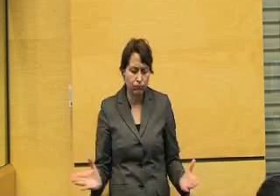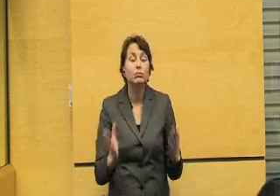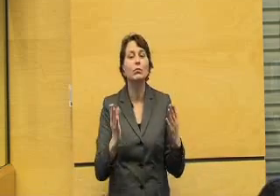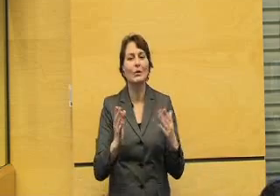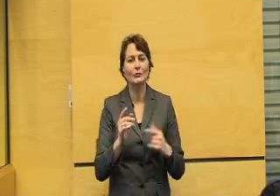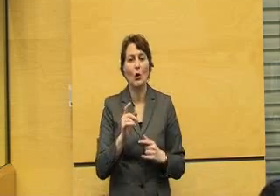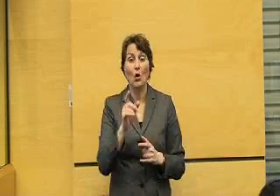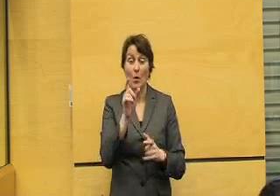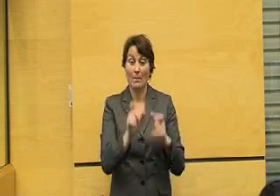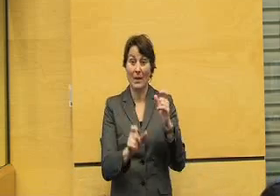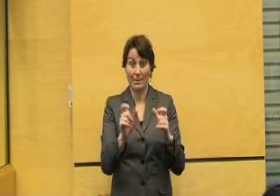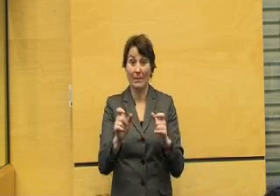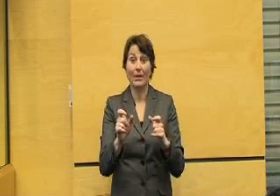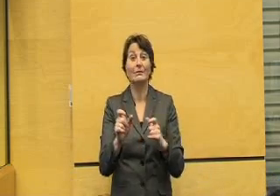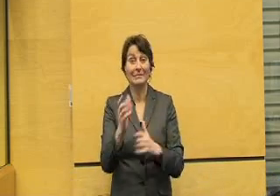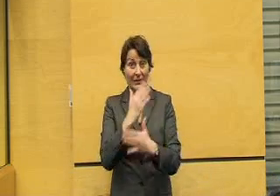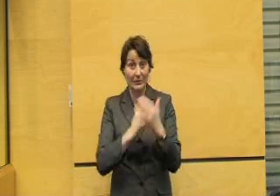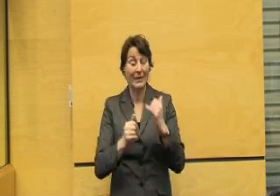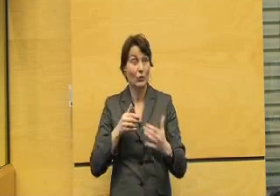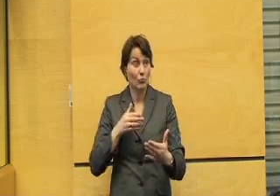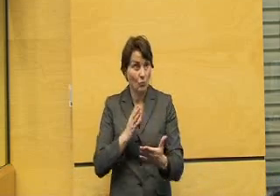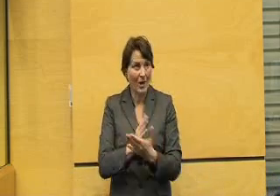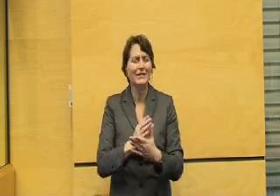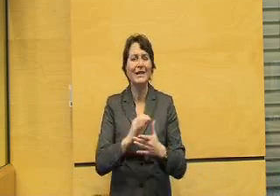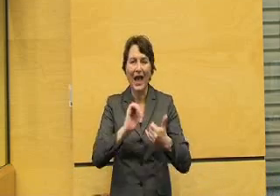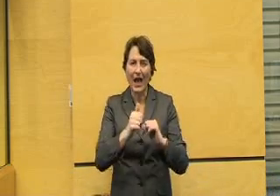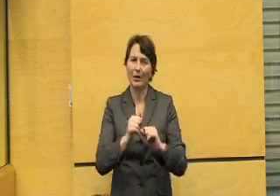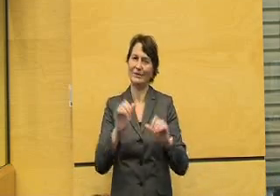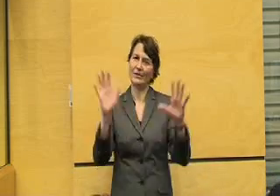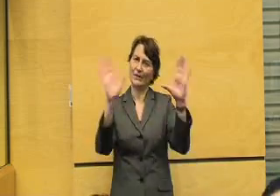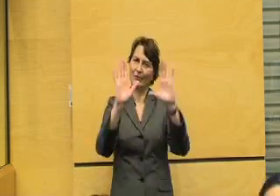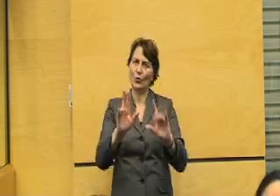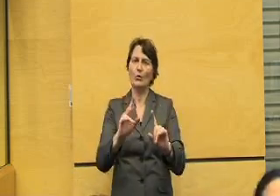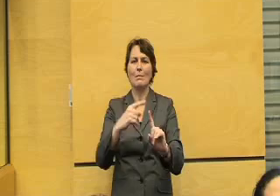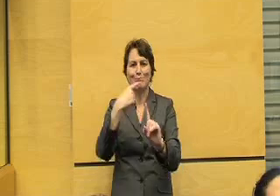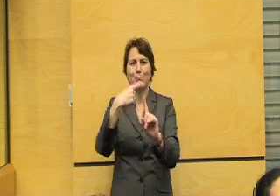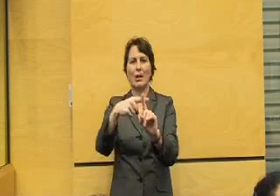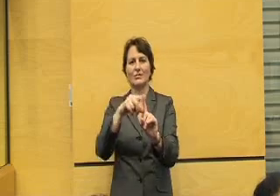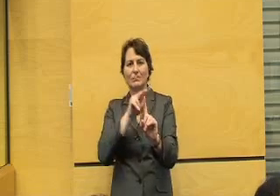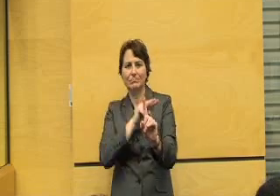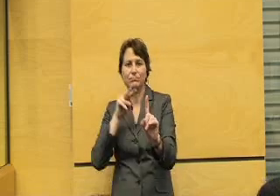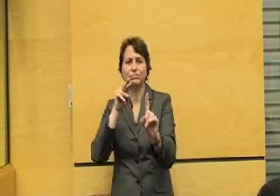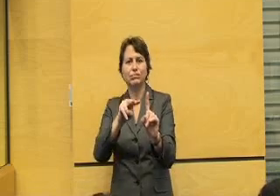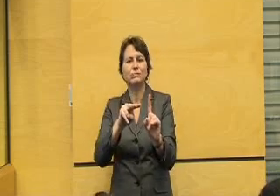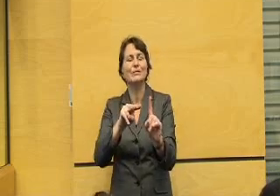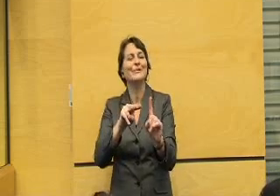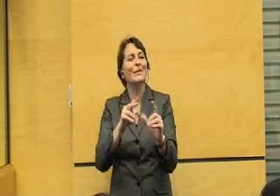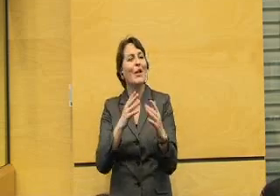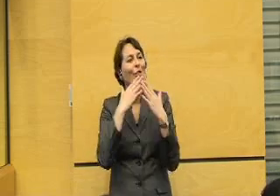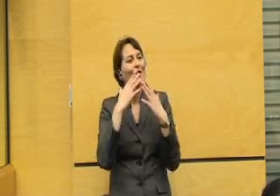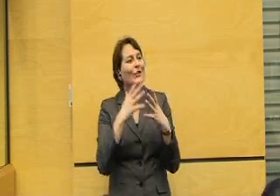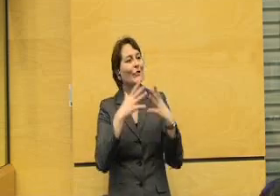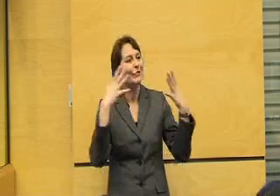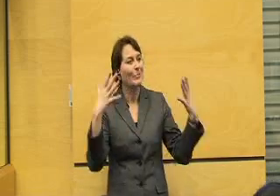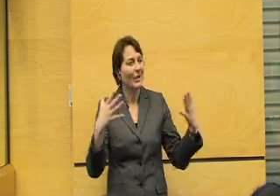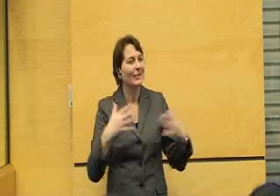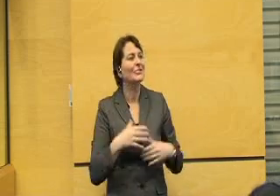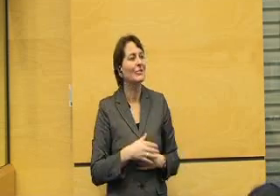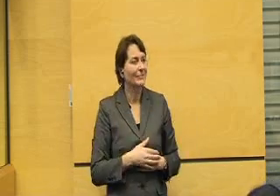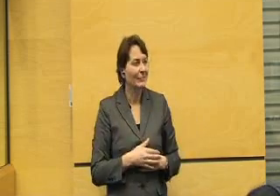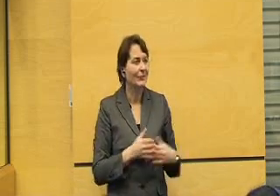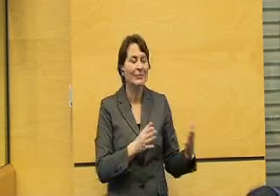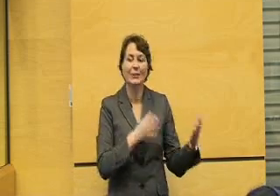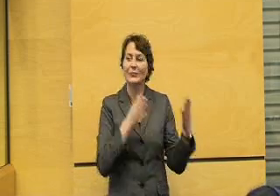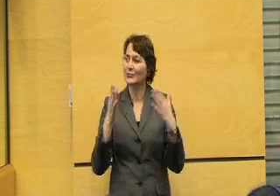image of the rights of persons with disabilities in line with the Convention. Thank you very much. I now give the floor to Mr.